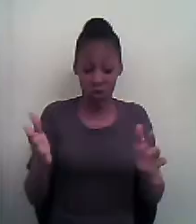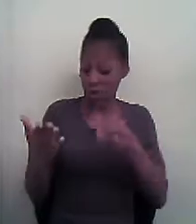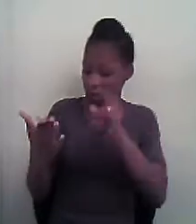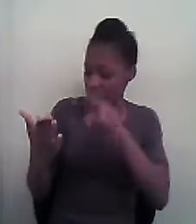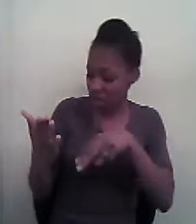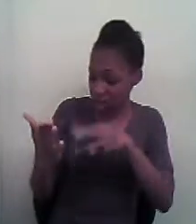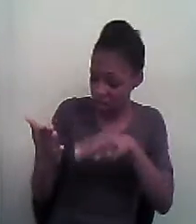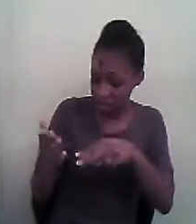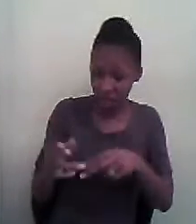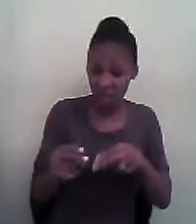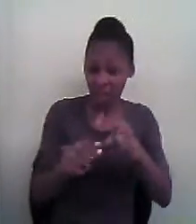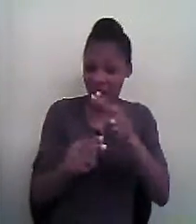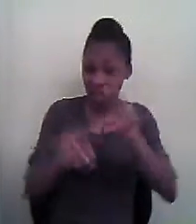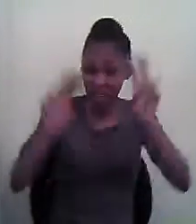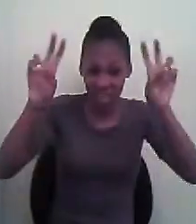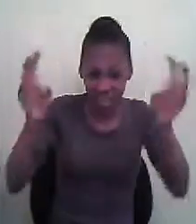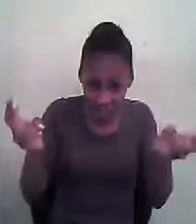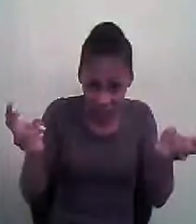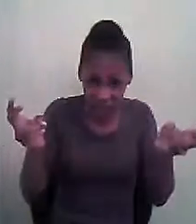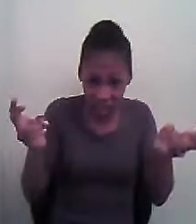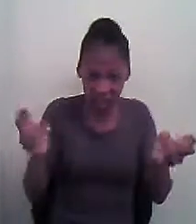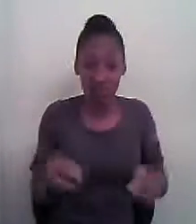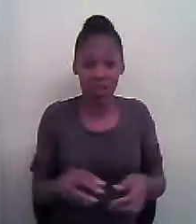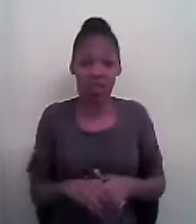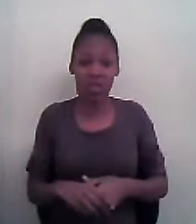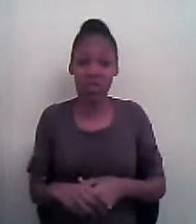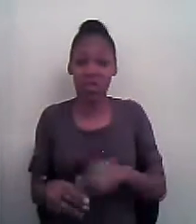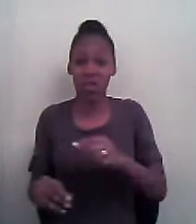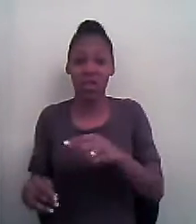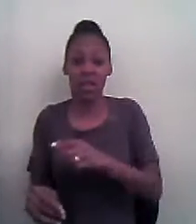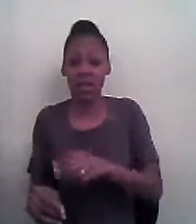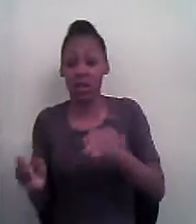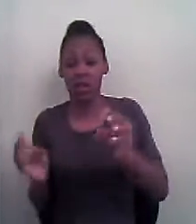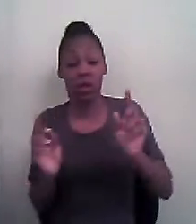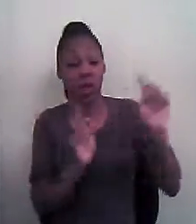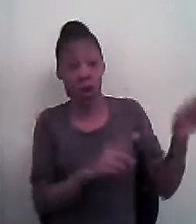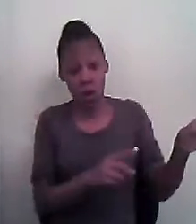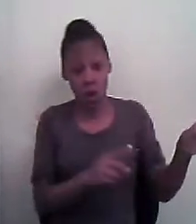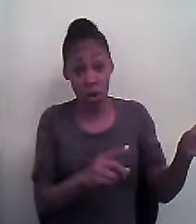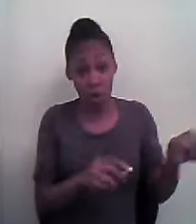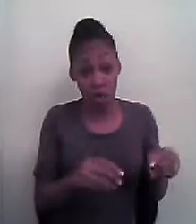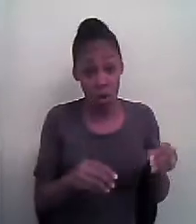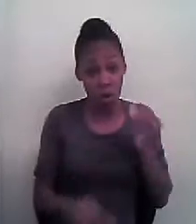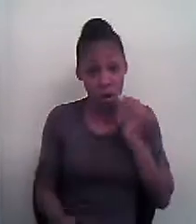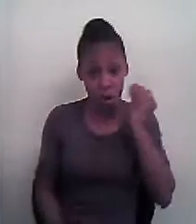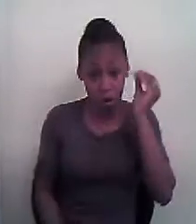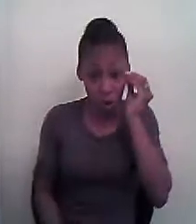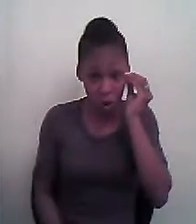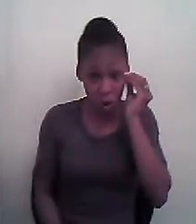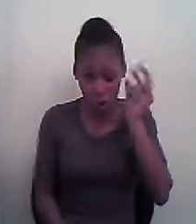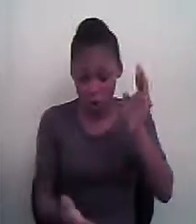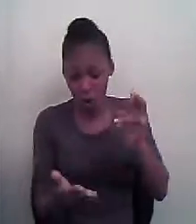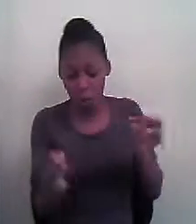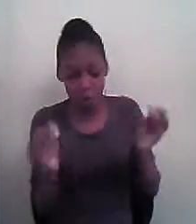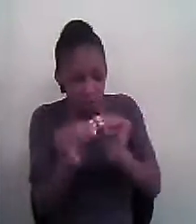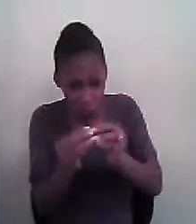their own research project. And you can really arrange this however you'd like. I usually have students practice the skills that I'm working on